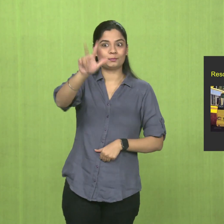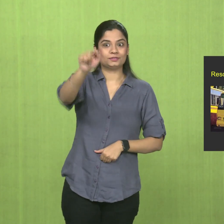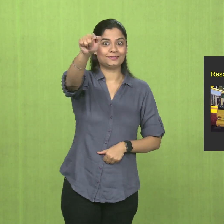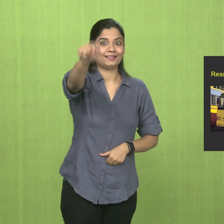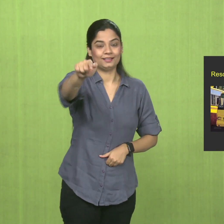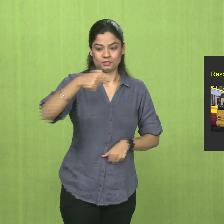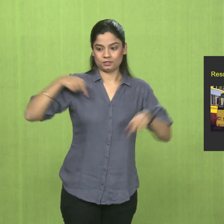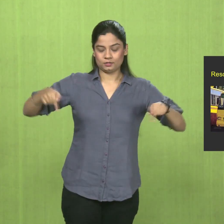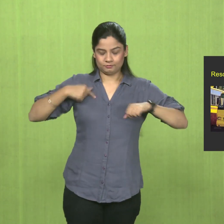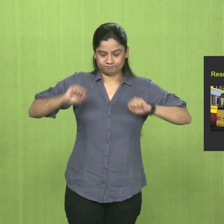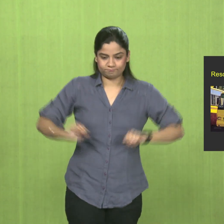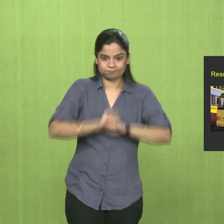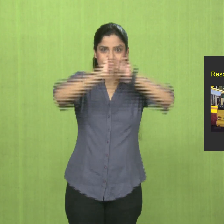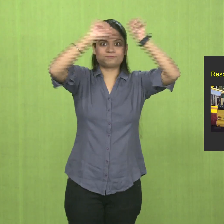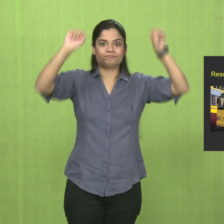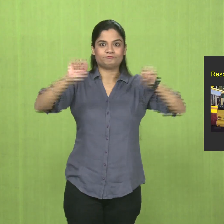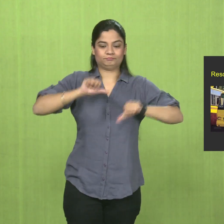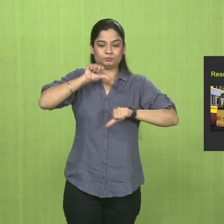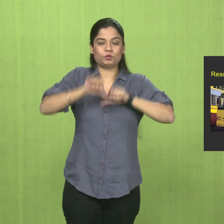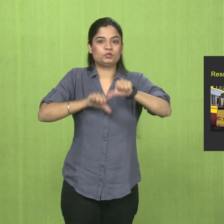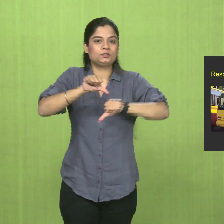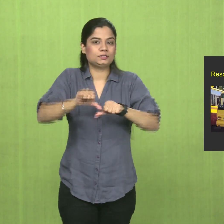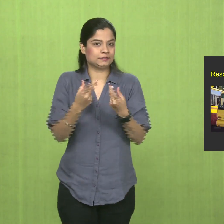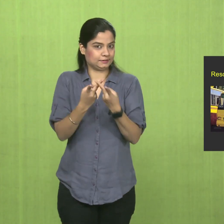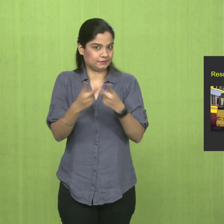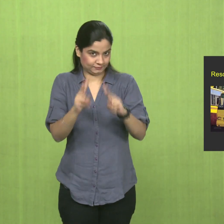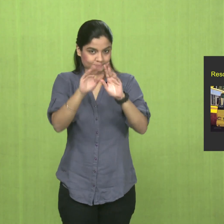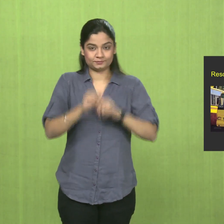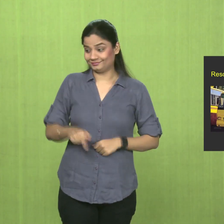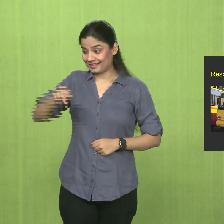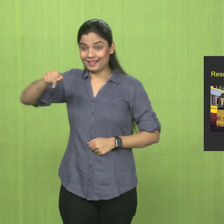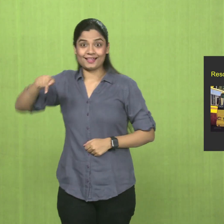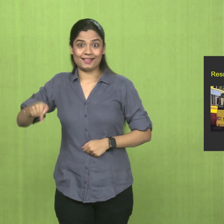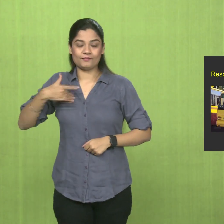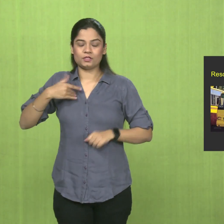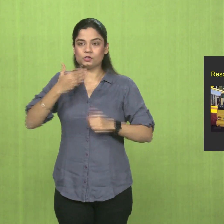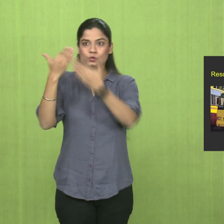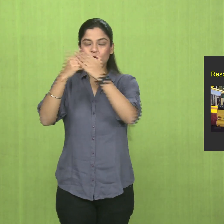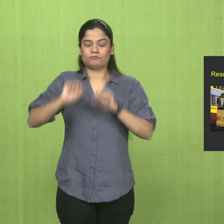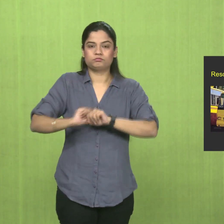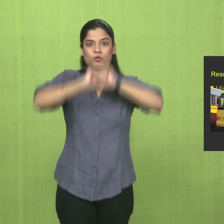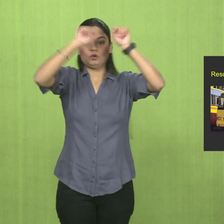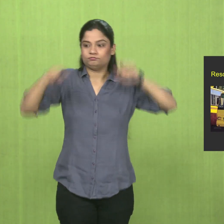the school opens at 8, we wake up at a certain period of time, and then we do our chores